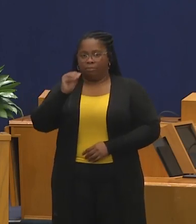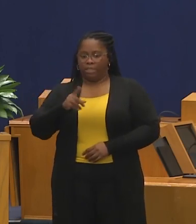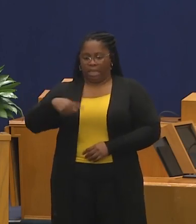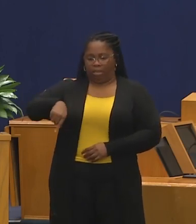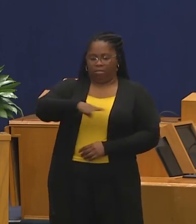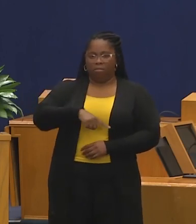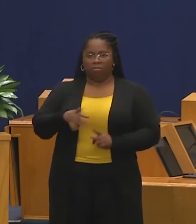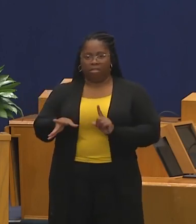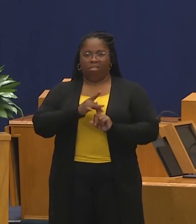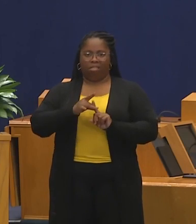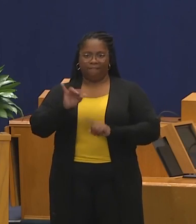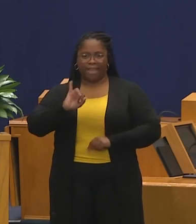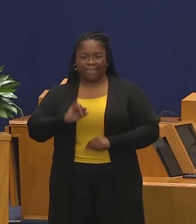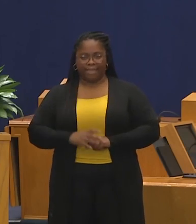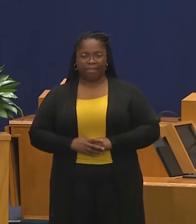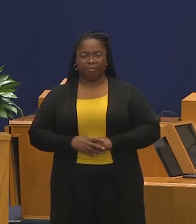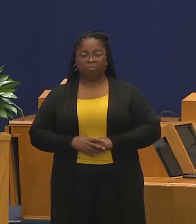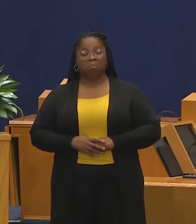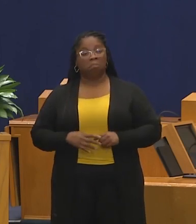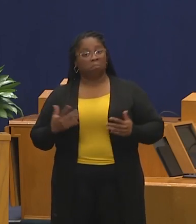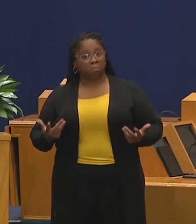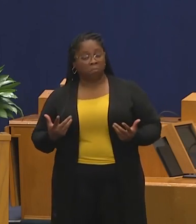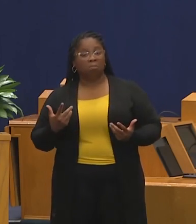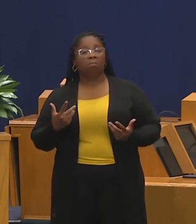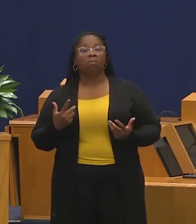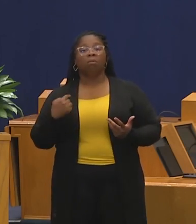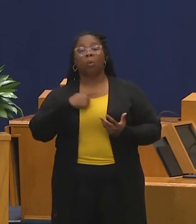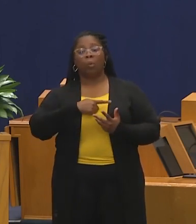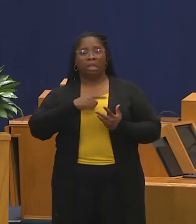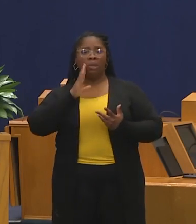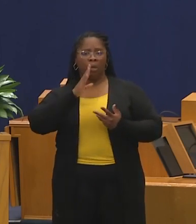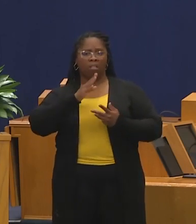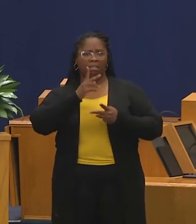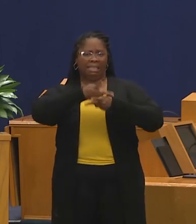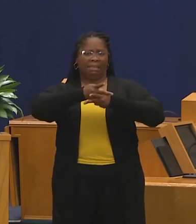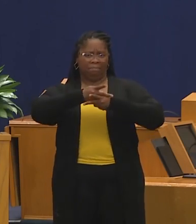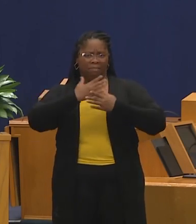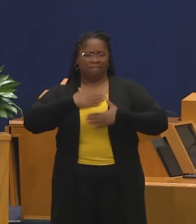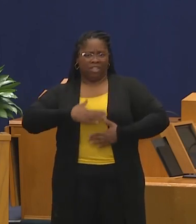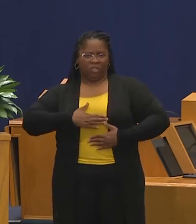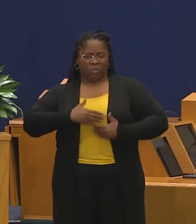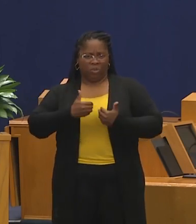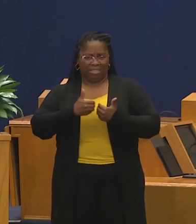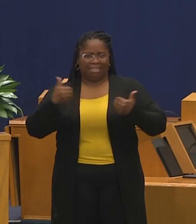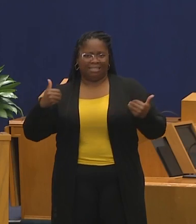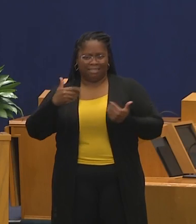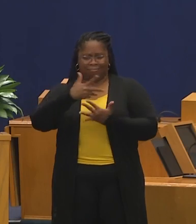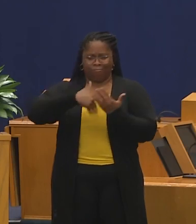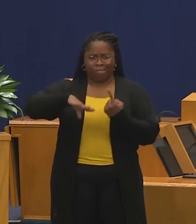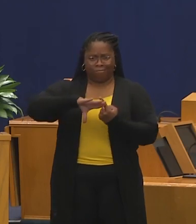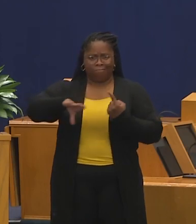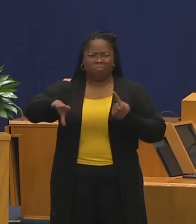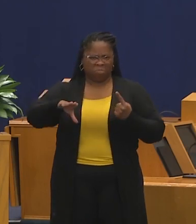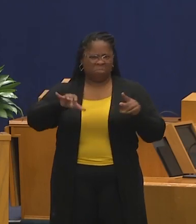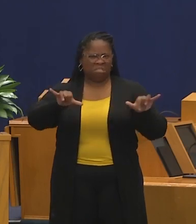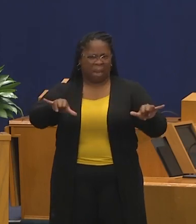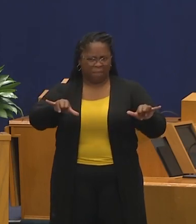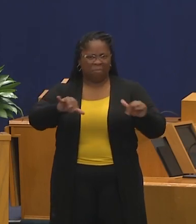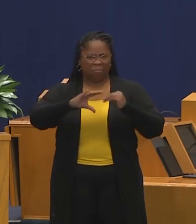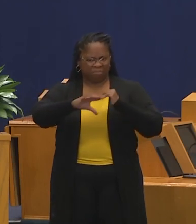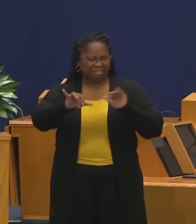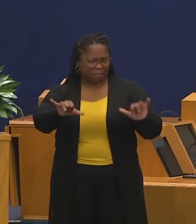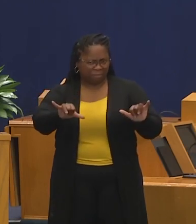infected. However, by continuing the physical distancing measures that we've taken and that you've taken, we project that we'll be able